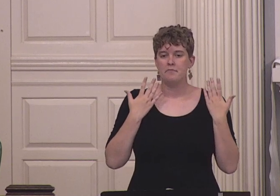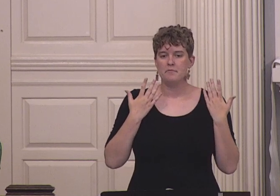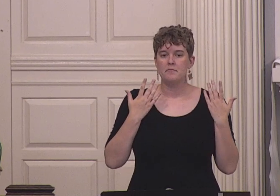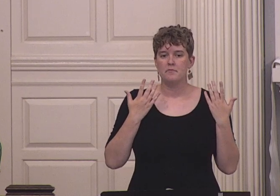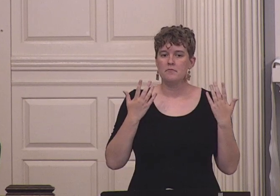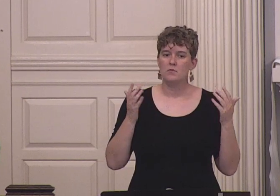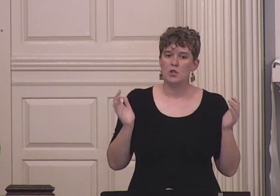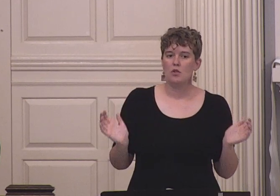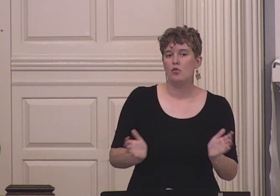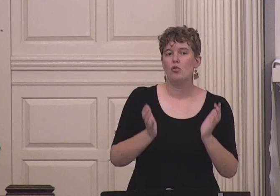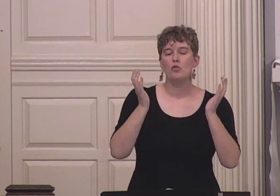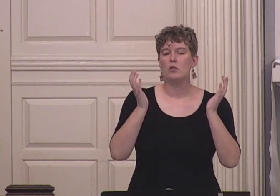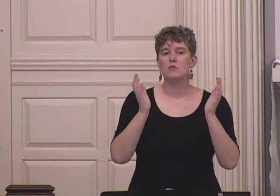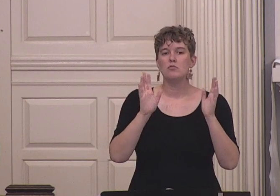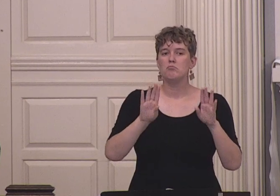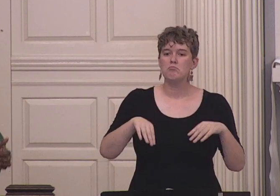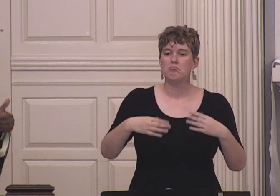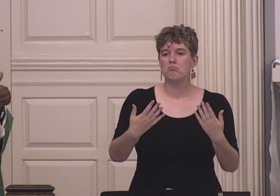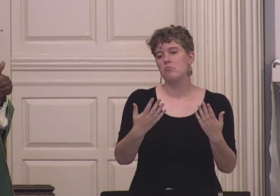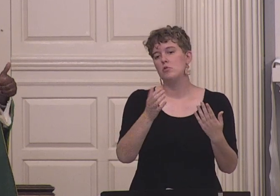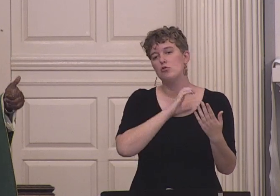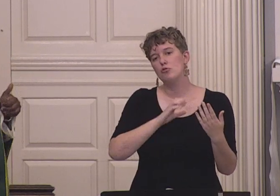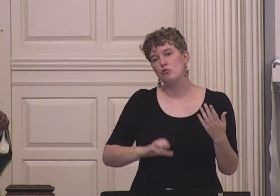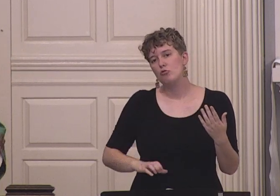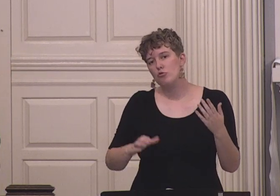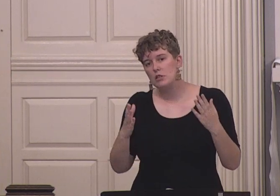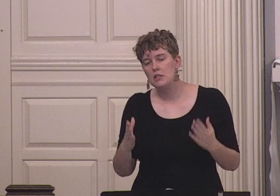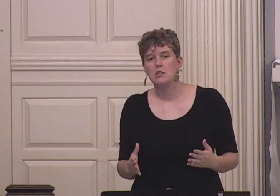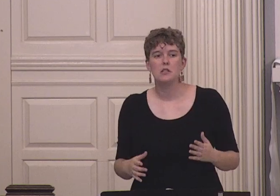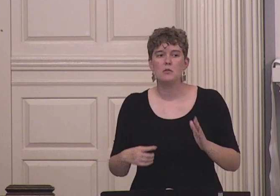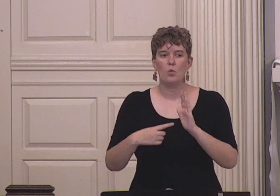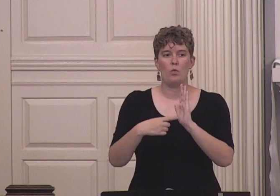Giving a Christian witness at our place of work,